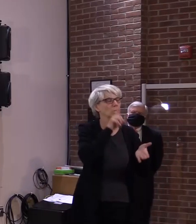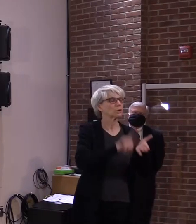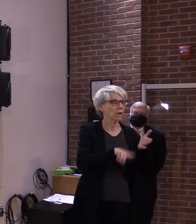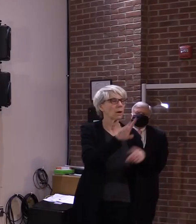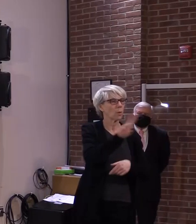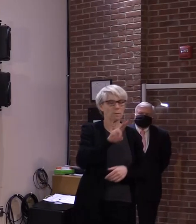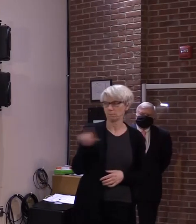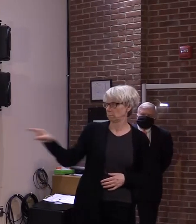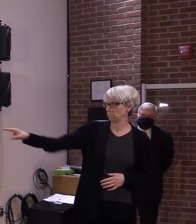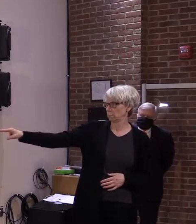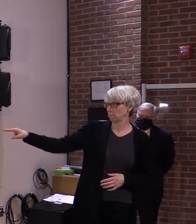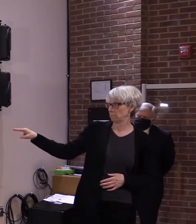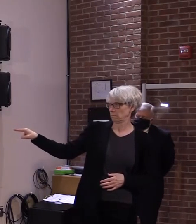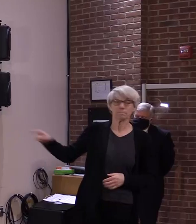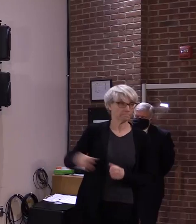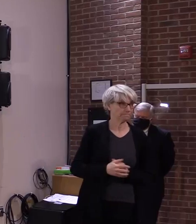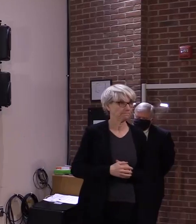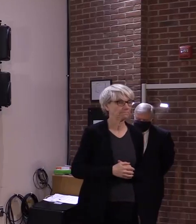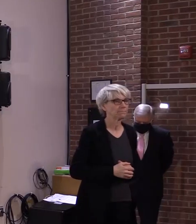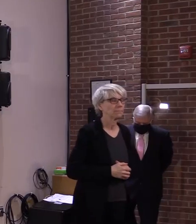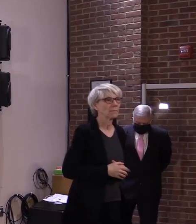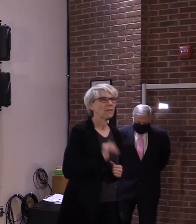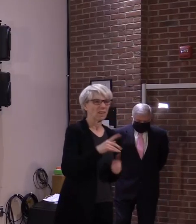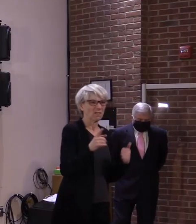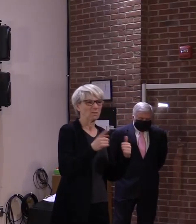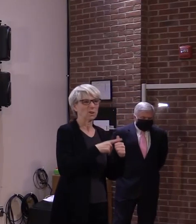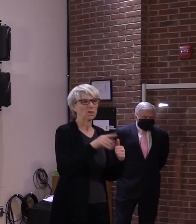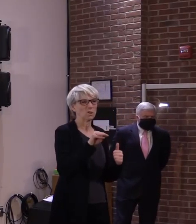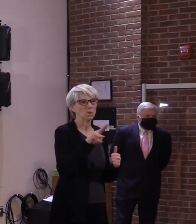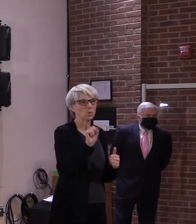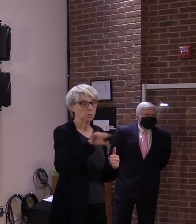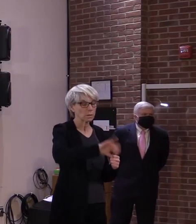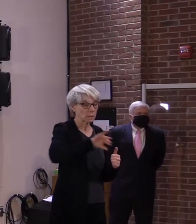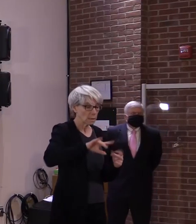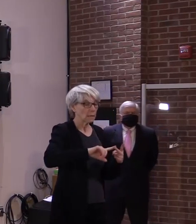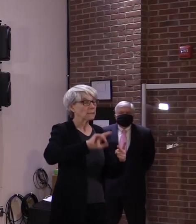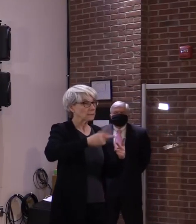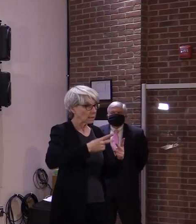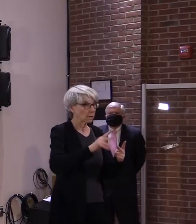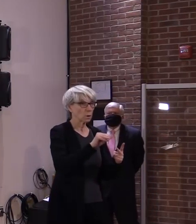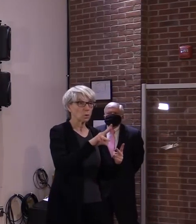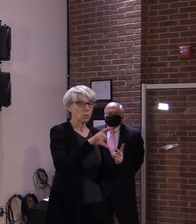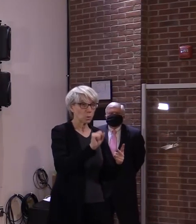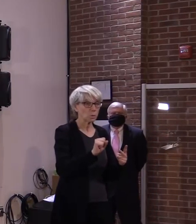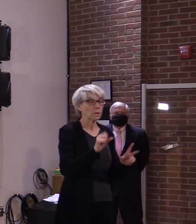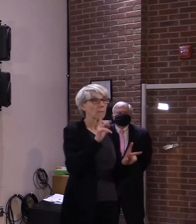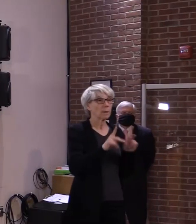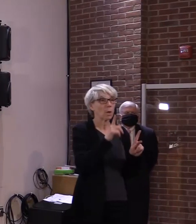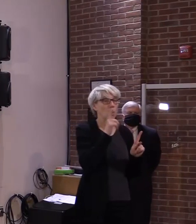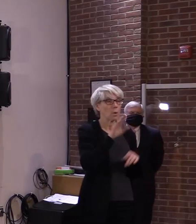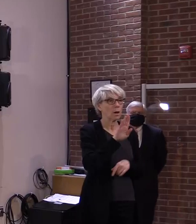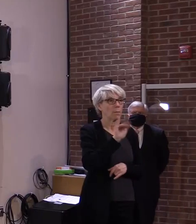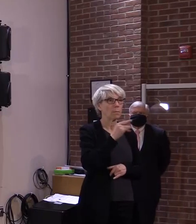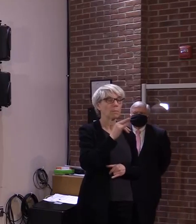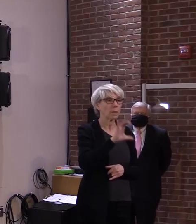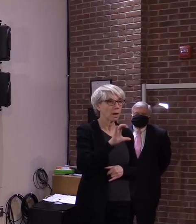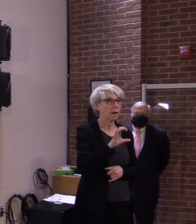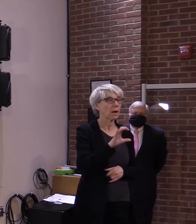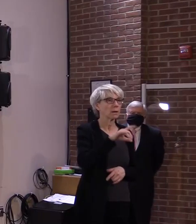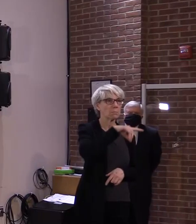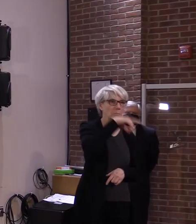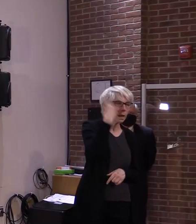healthvermont.gov/myvaccine. The second adjustment is for our population of individuals who are BIPOC, Black,